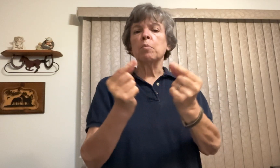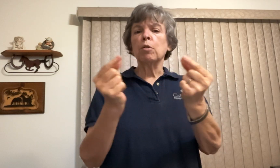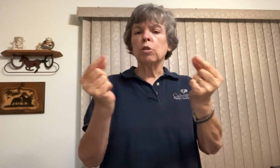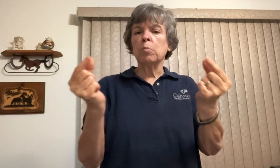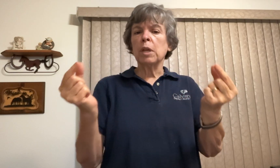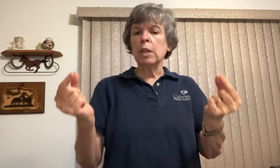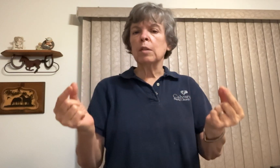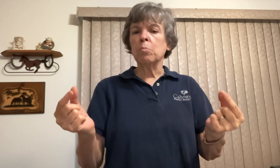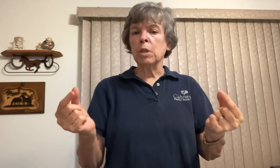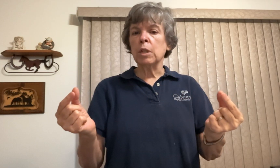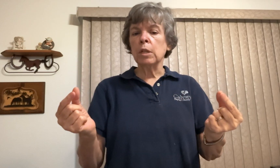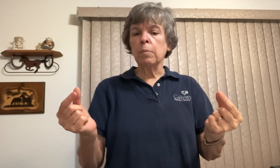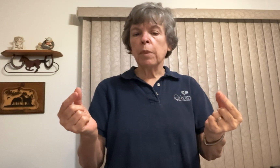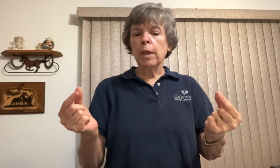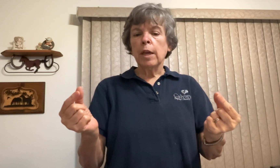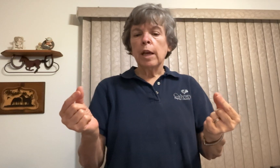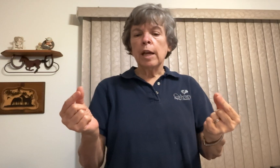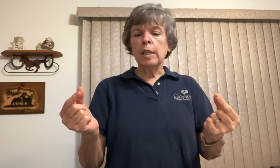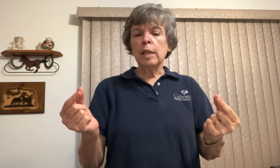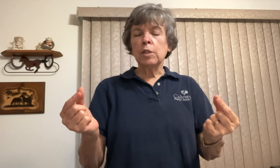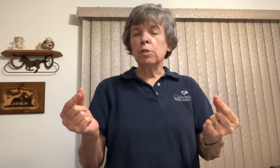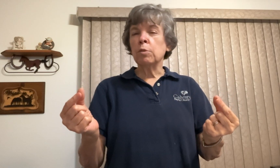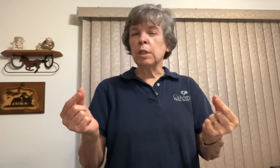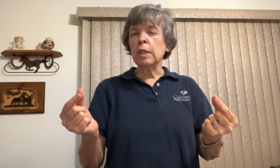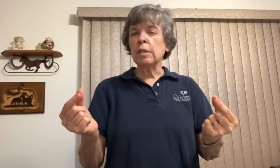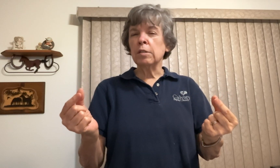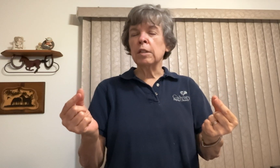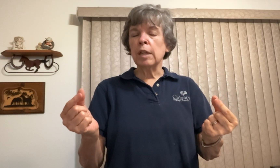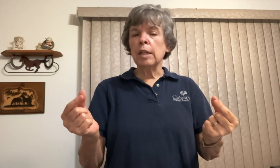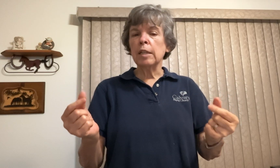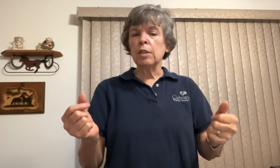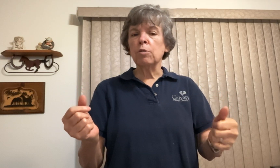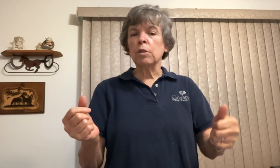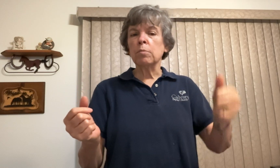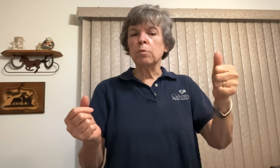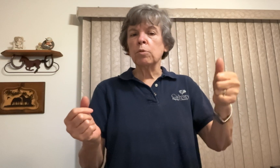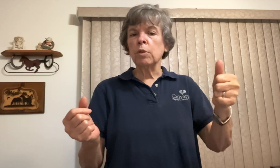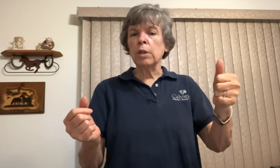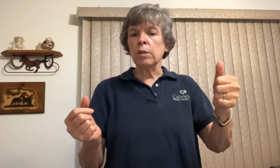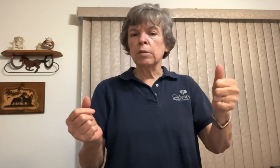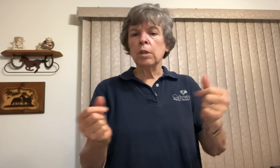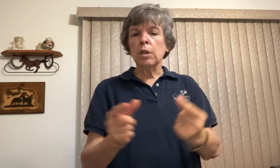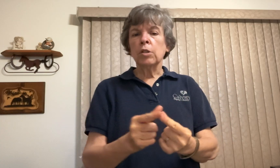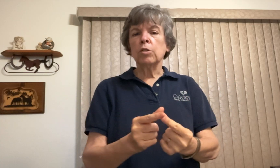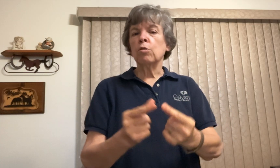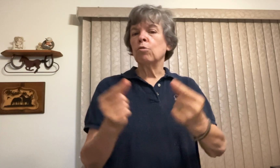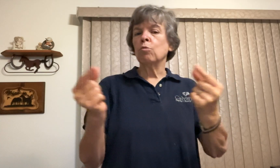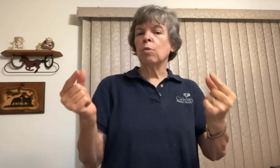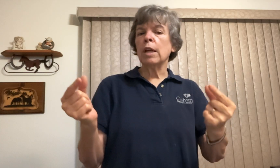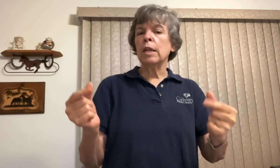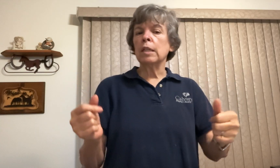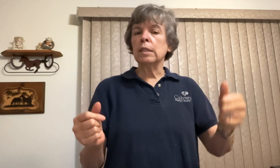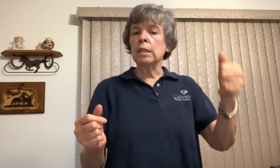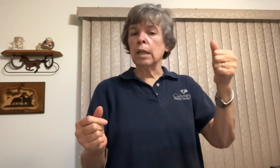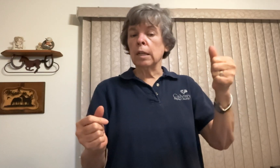motion, making it big. And then to do the EST ending, you can do this. So